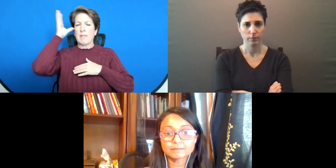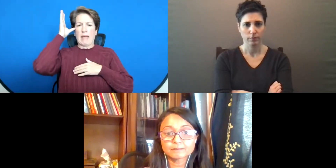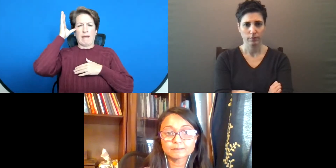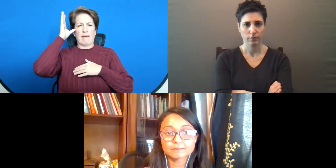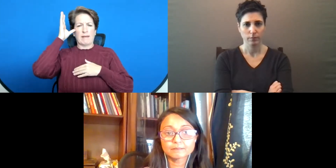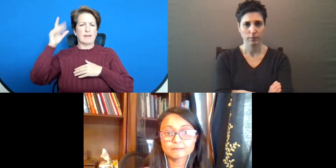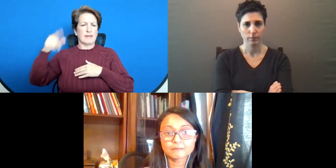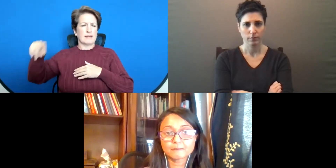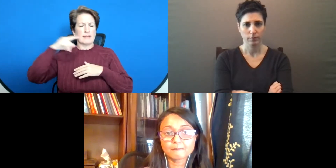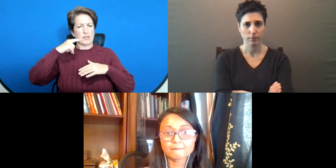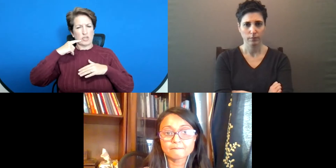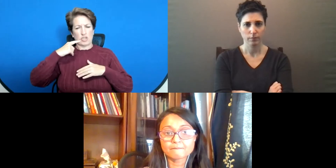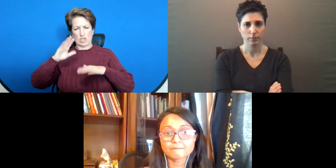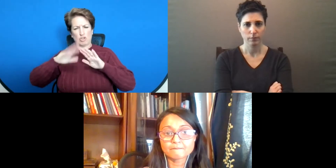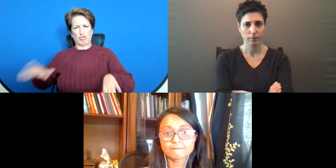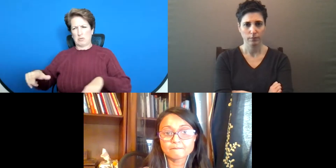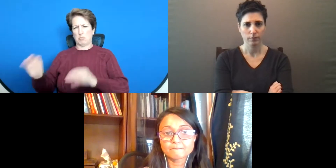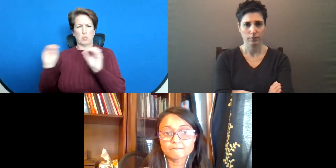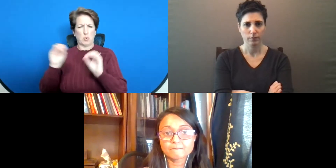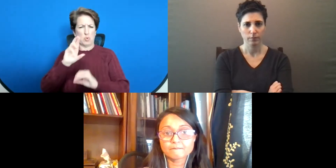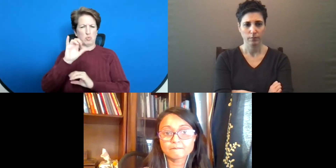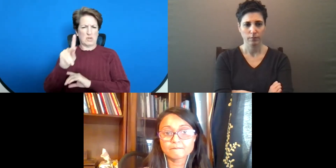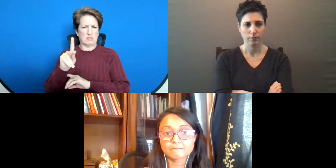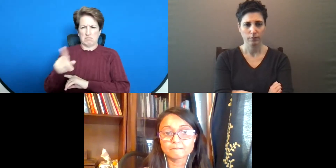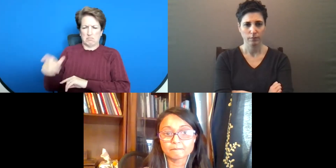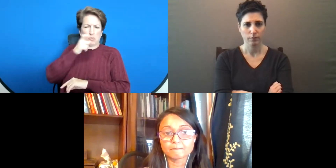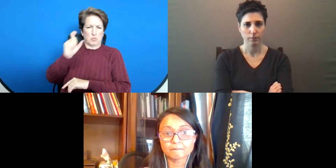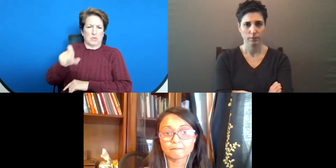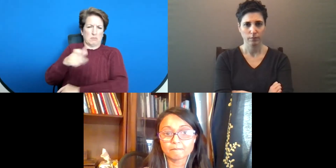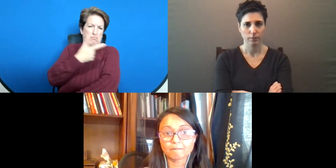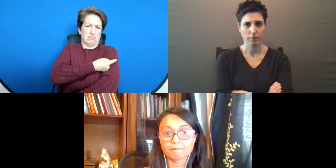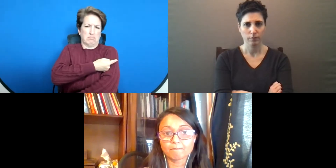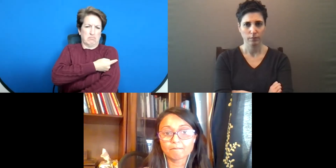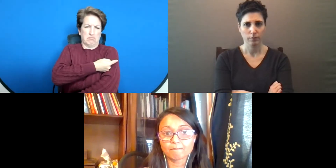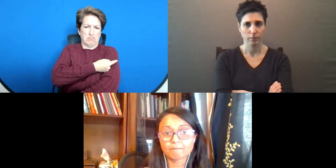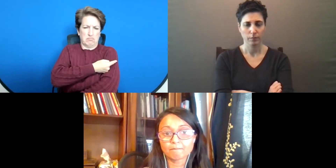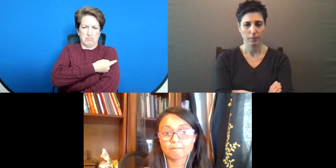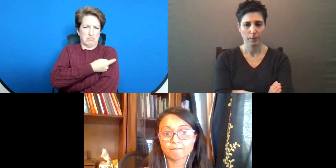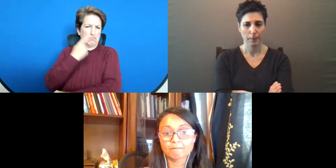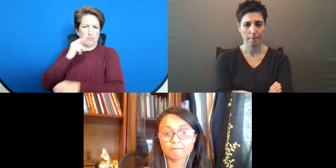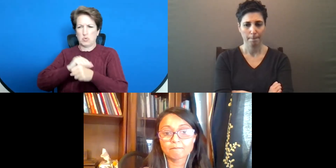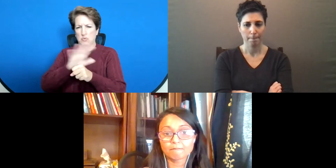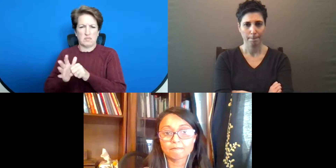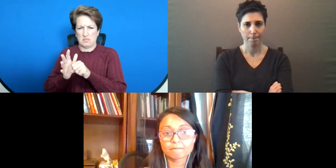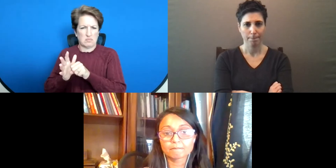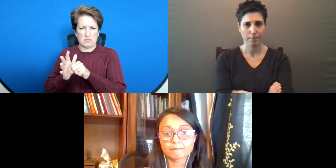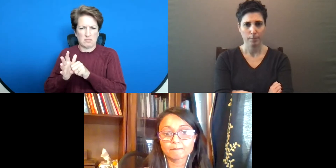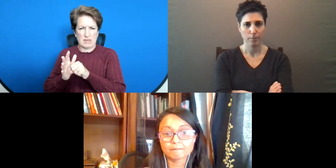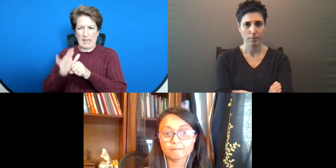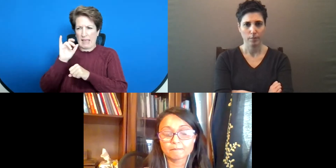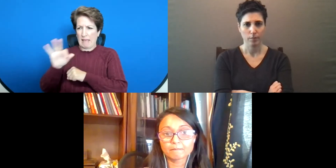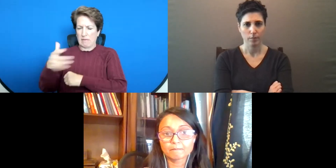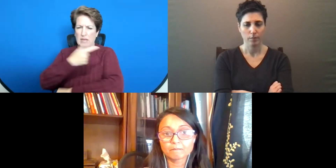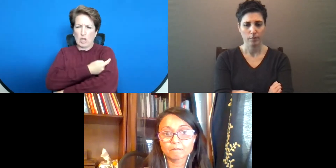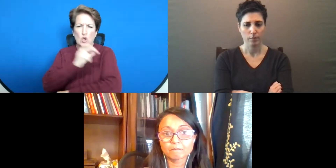their children are not really at risk, and therefore they do not need to be vaccinated against COVID-19 and risk the vaccine side effects. What